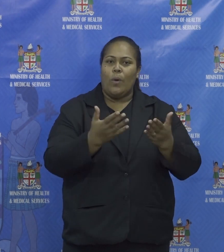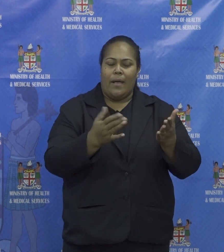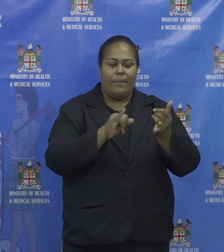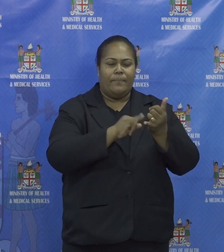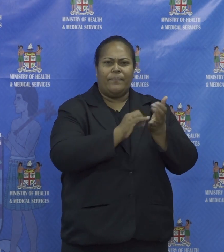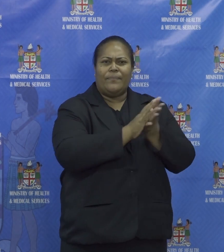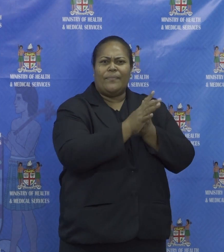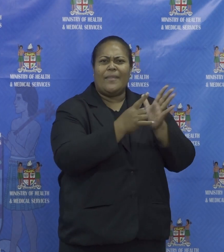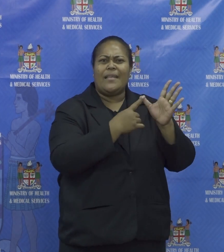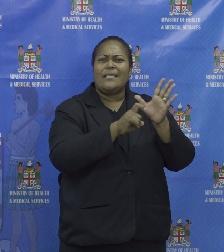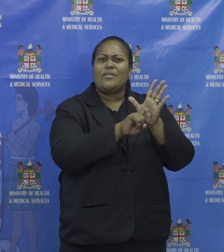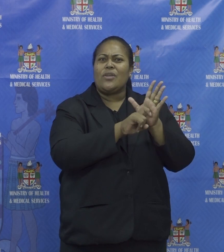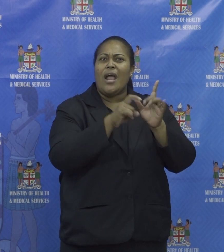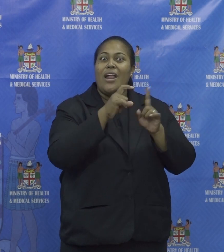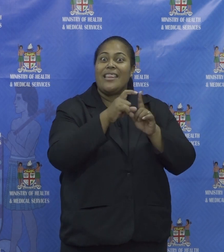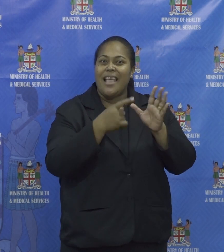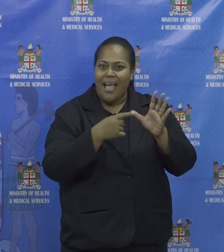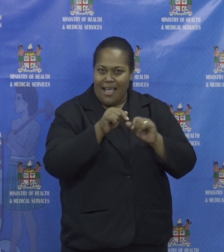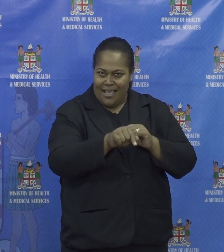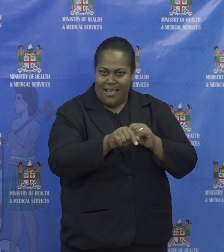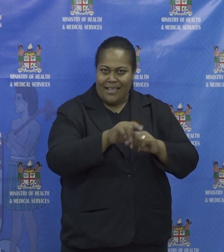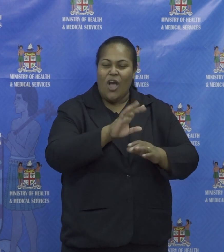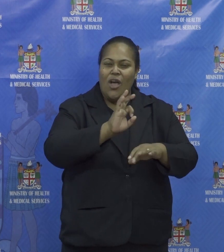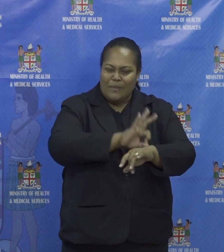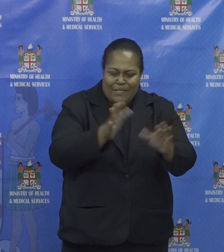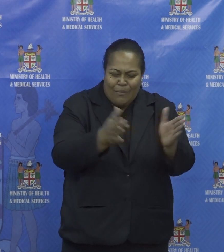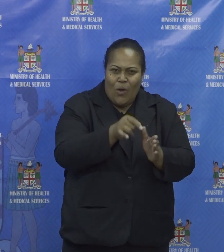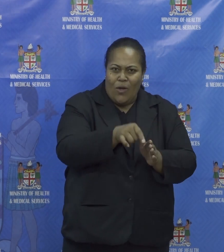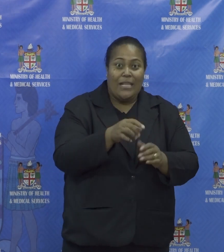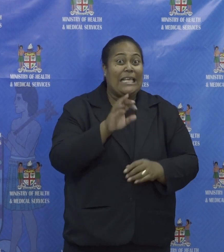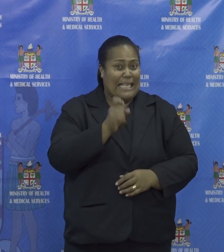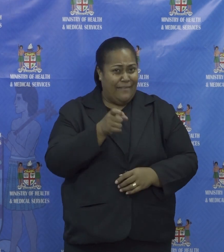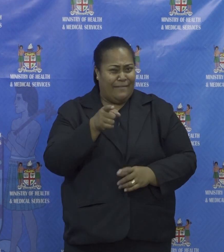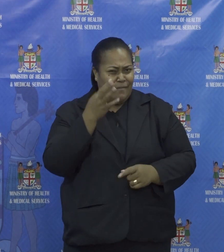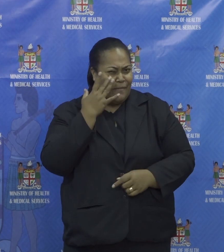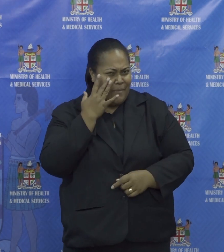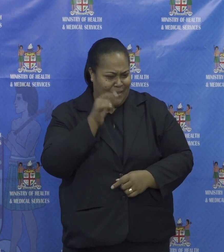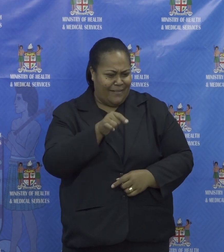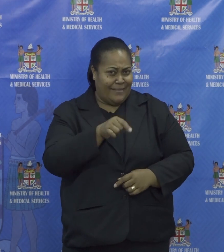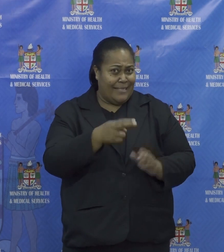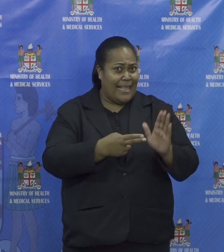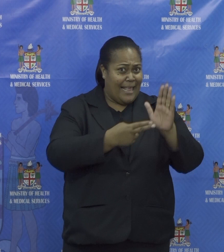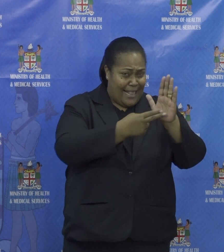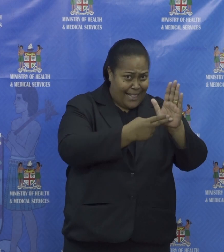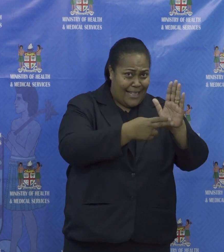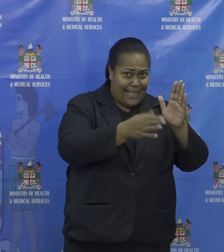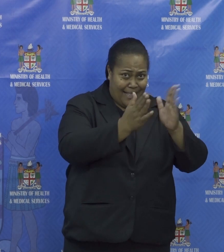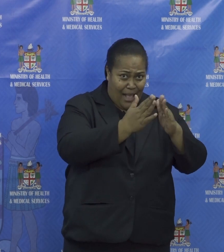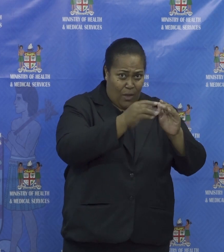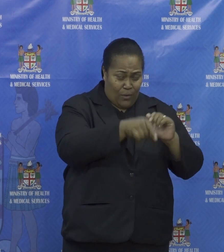in town. And for those of you familiar with Nadi town, for those of you who are not familiar, the Sharda Clinic